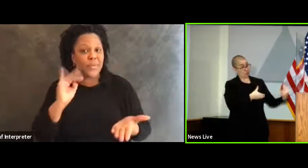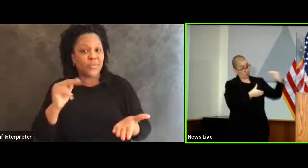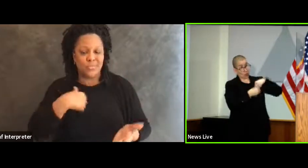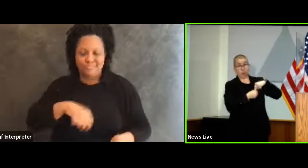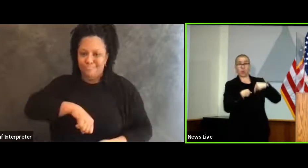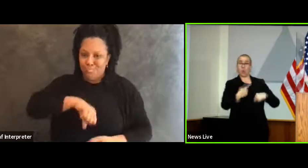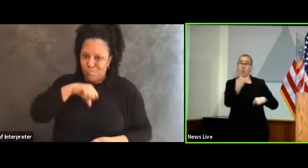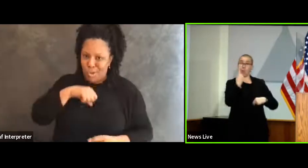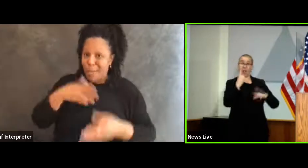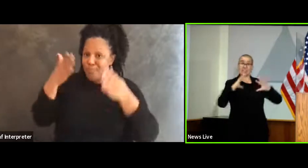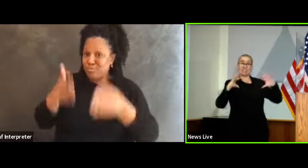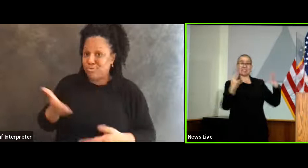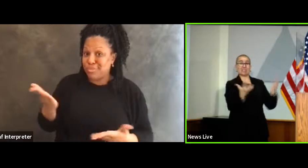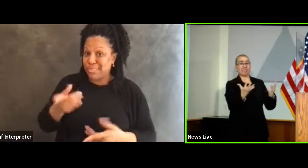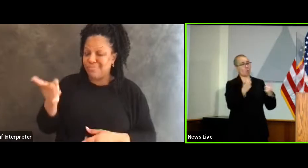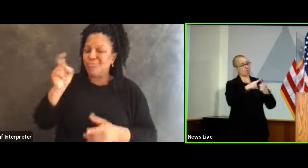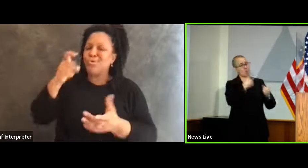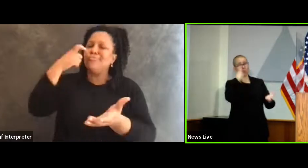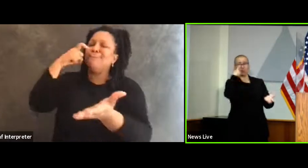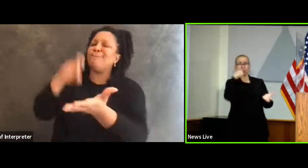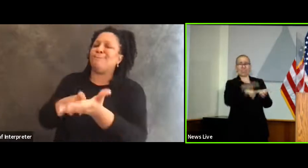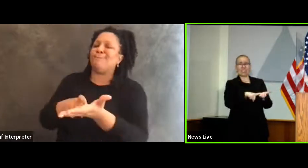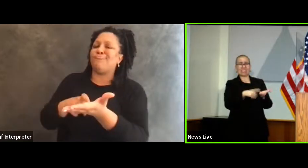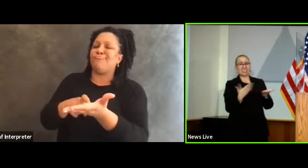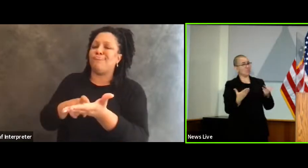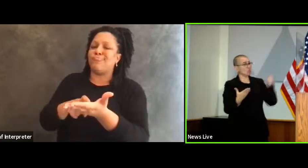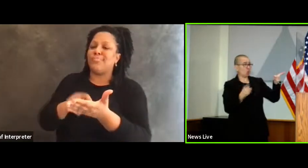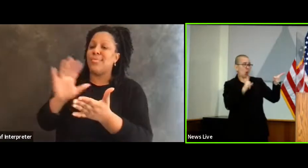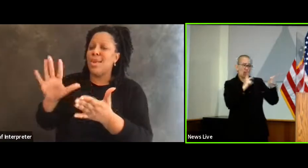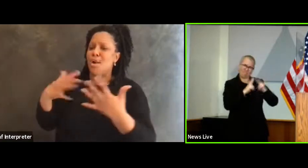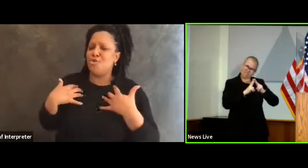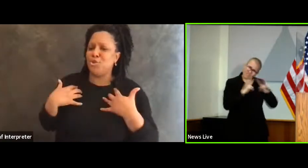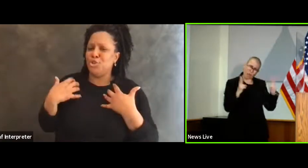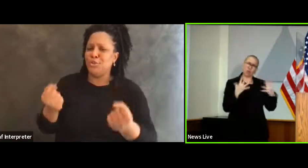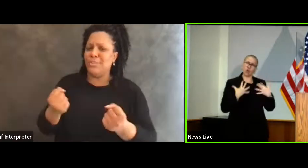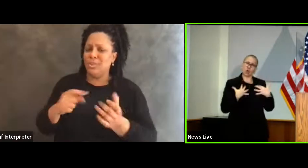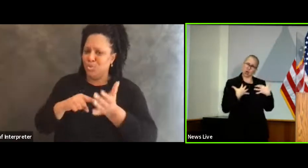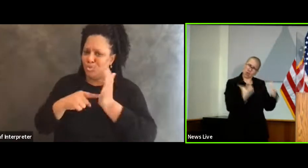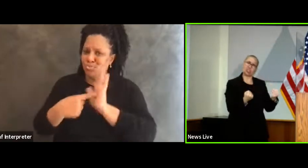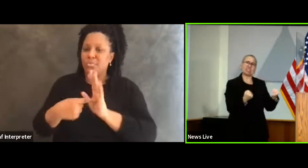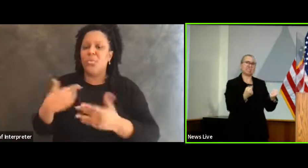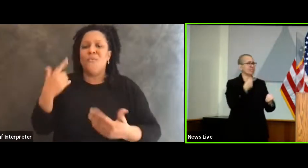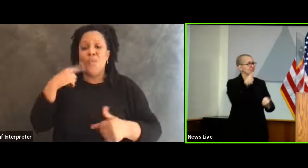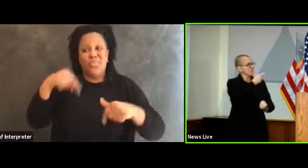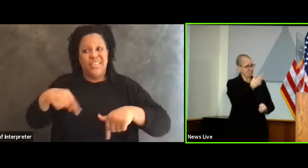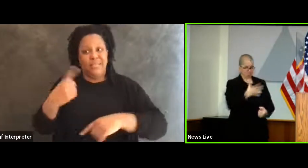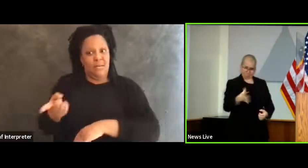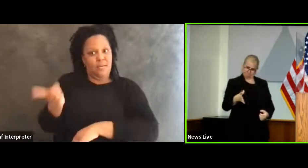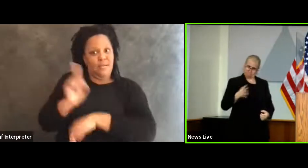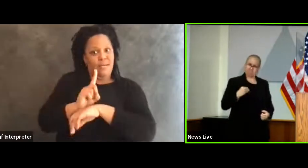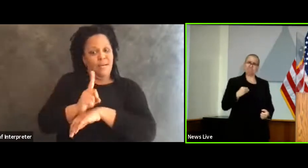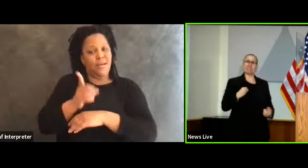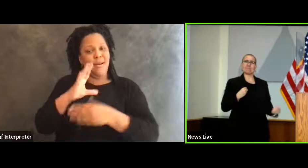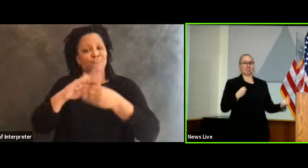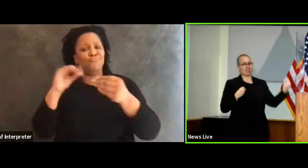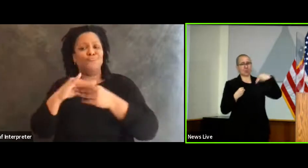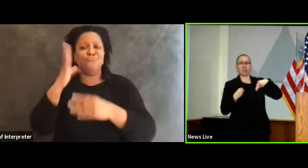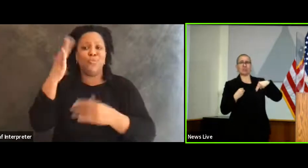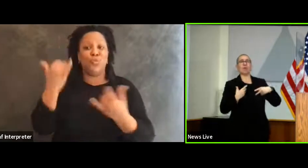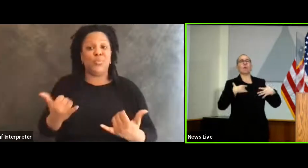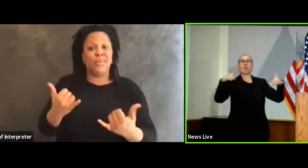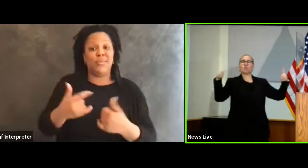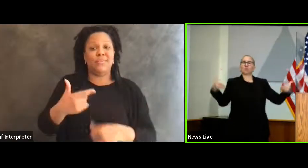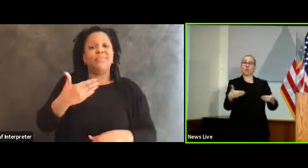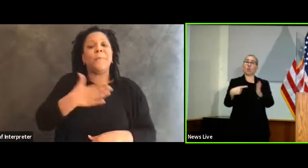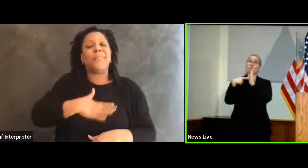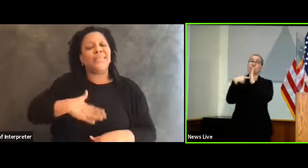go unnoticed the amount of courage that it takes in order to do so. So please join me in welcoming